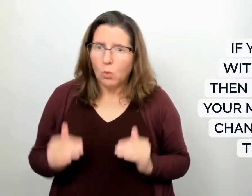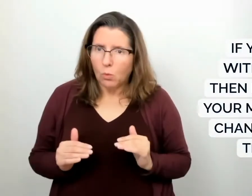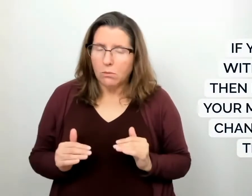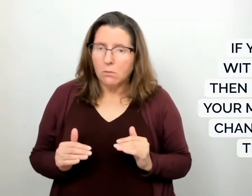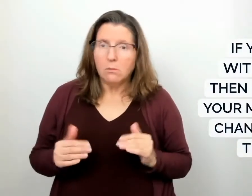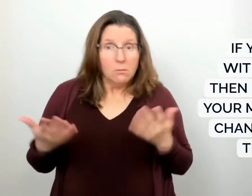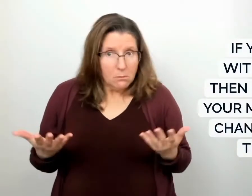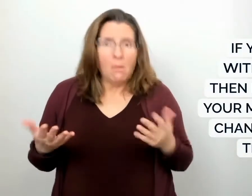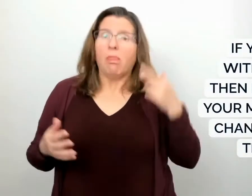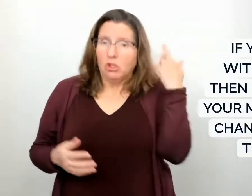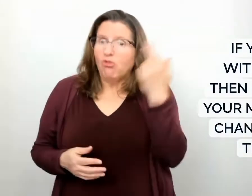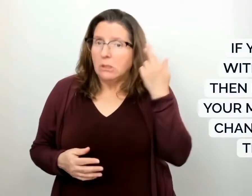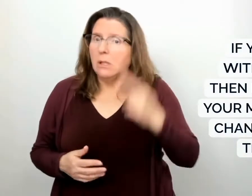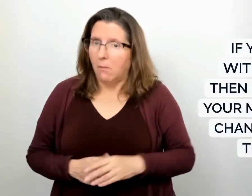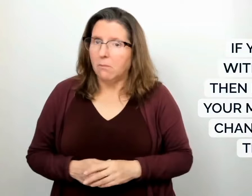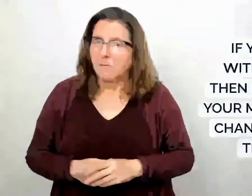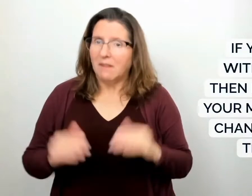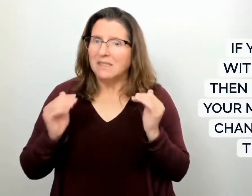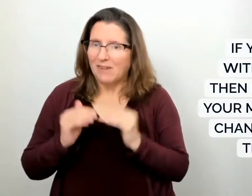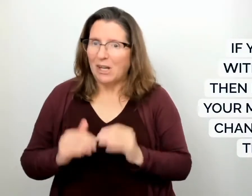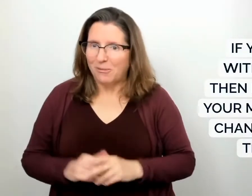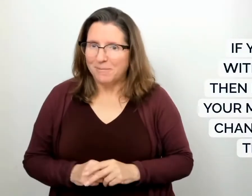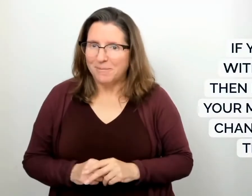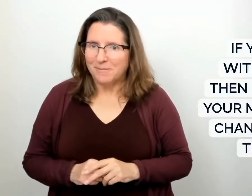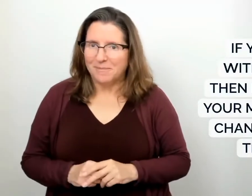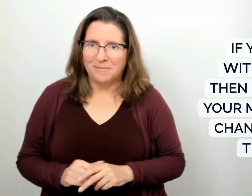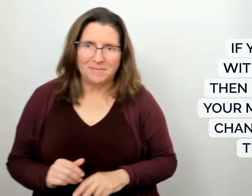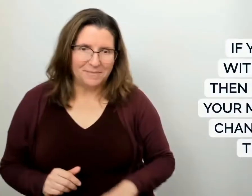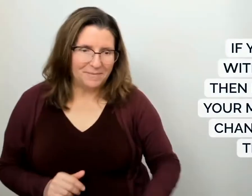submitted, we'll gladly review the assignment. That's fair.